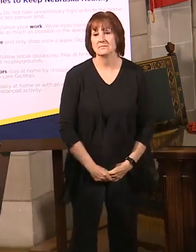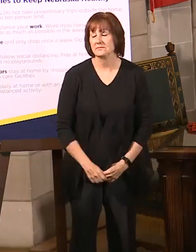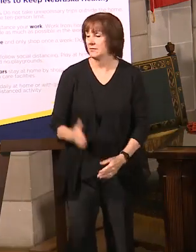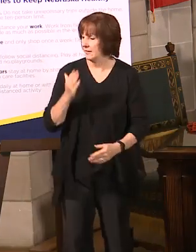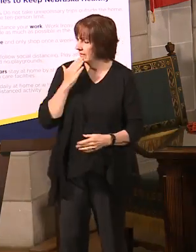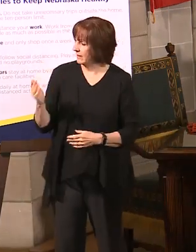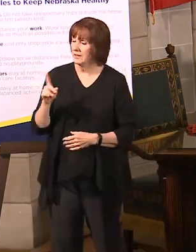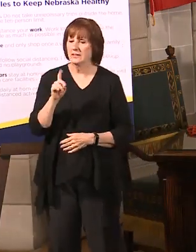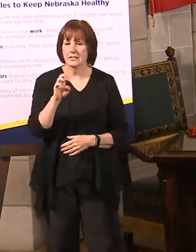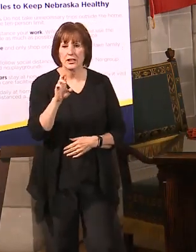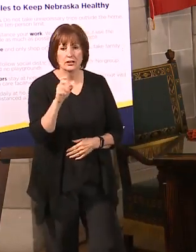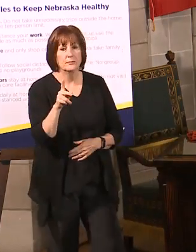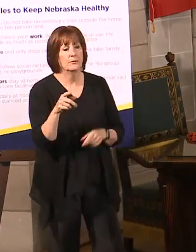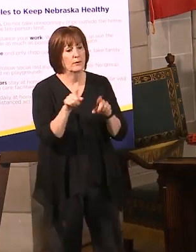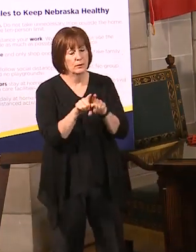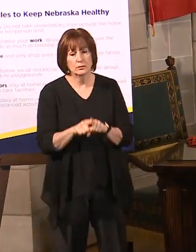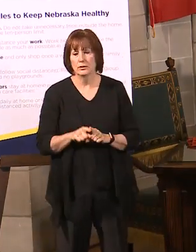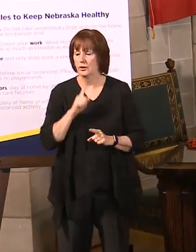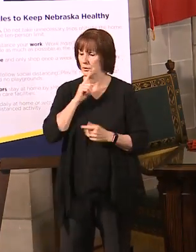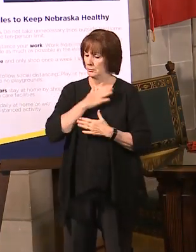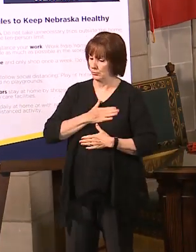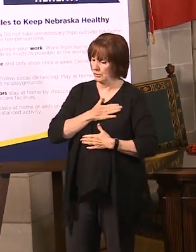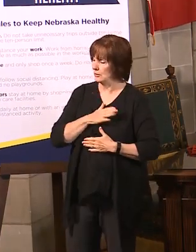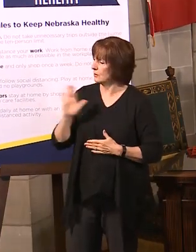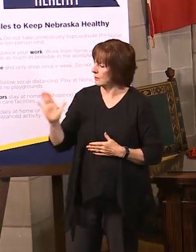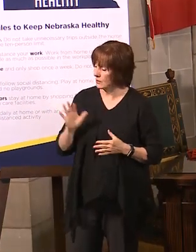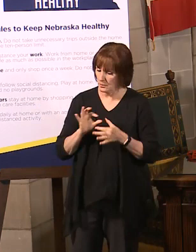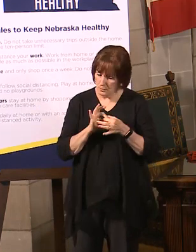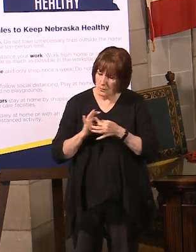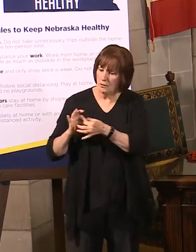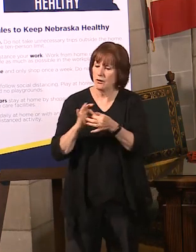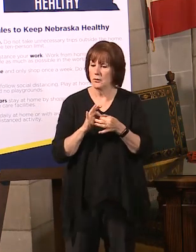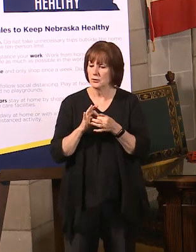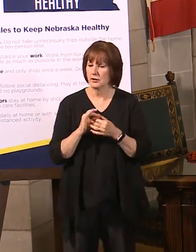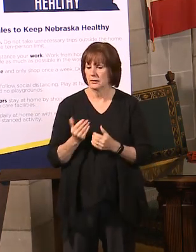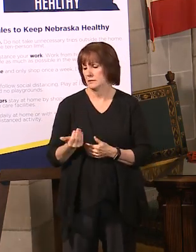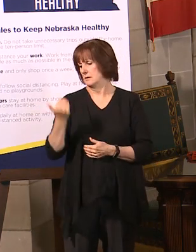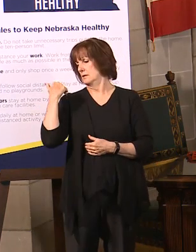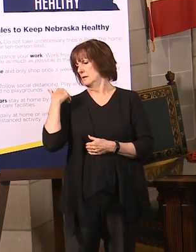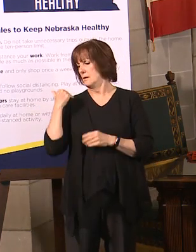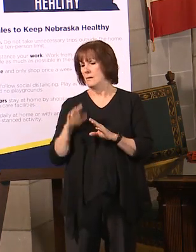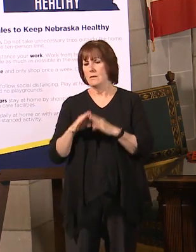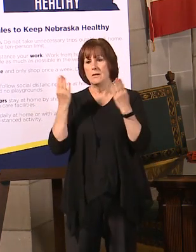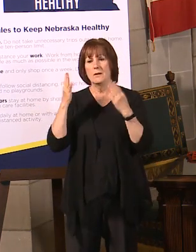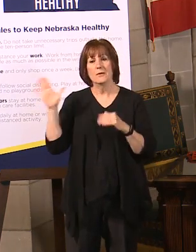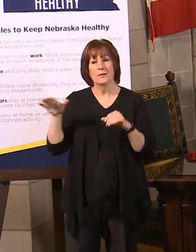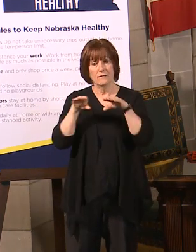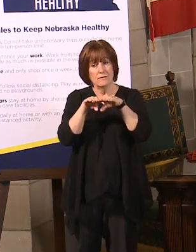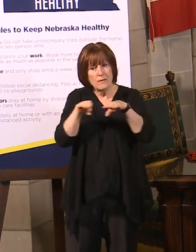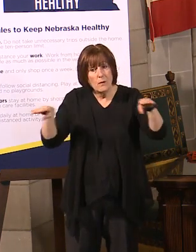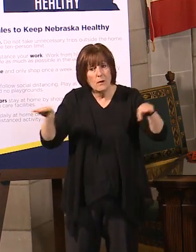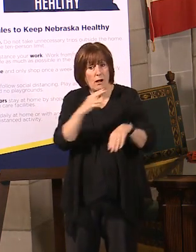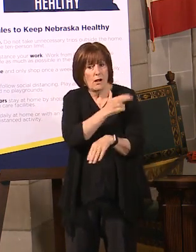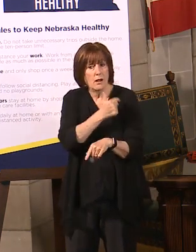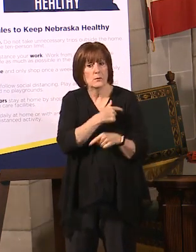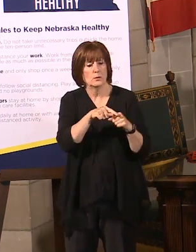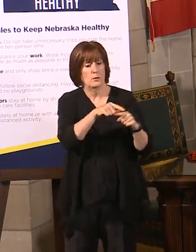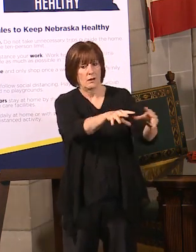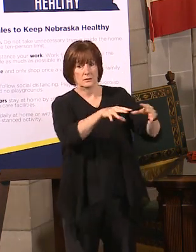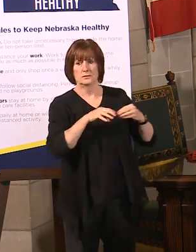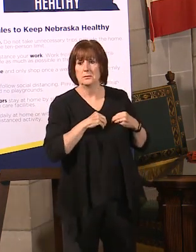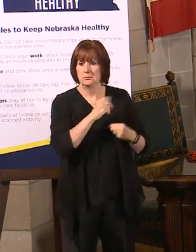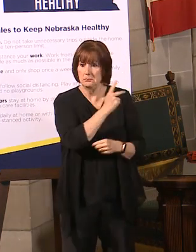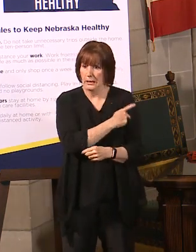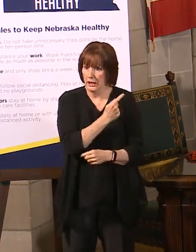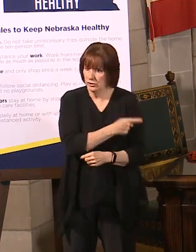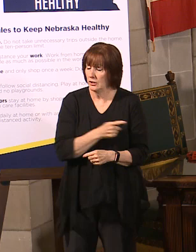Thank you very much, Derek, and we also appreciate your cooperation early on in this when we opened up one of your floors to be able to take folks, and you were helpful, for